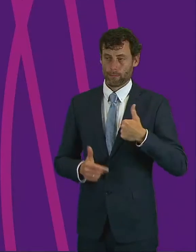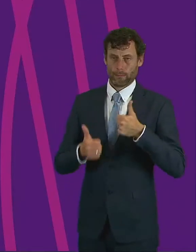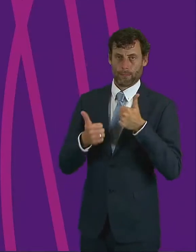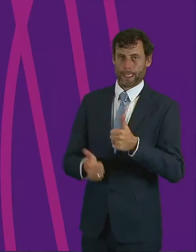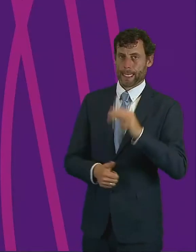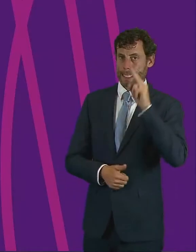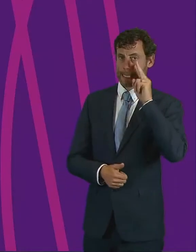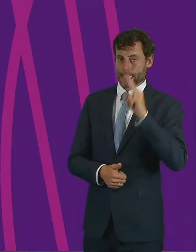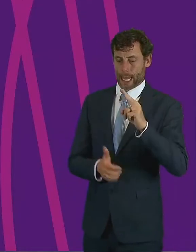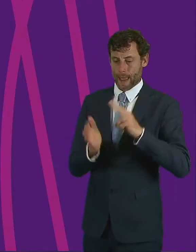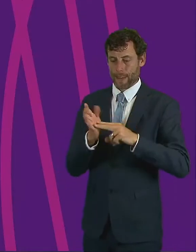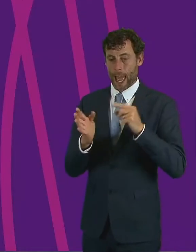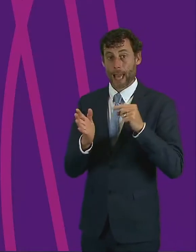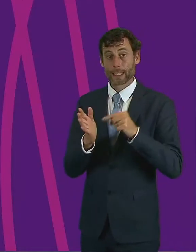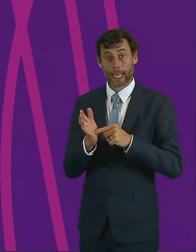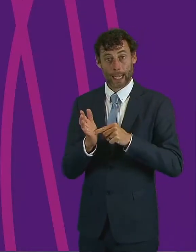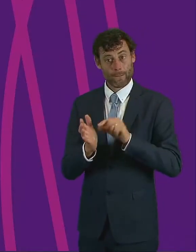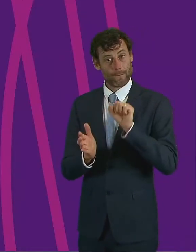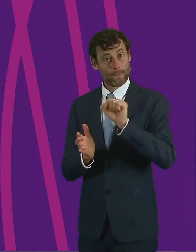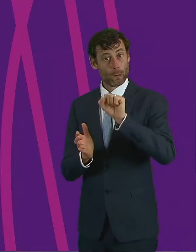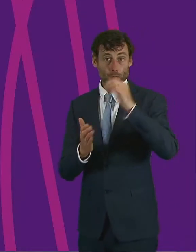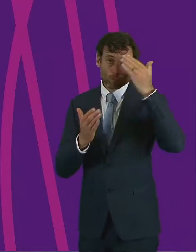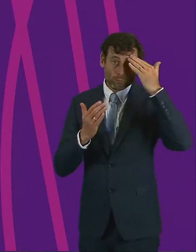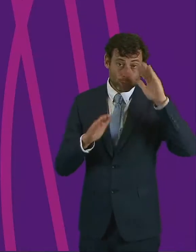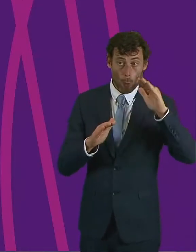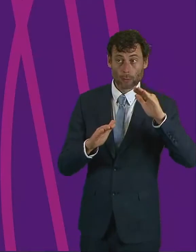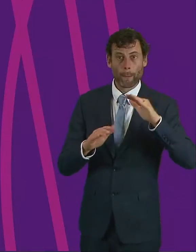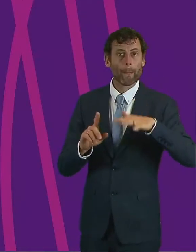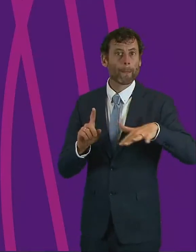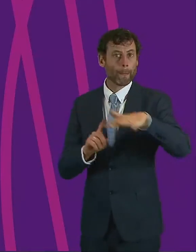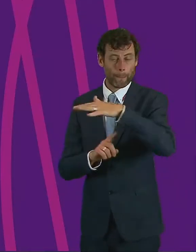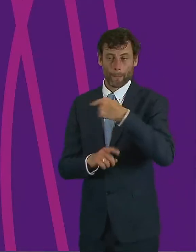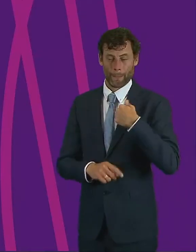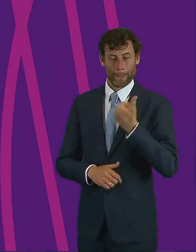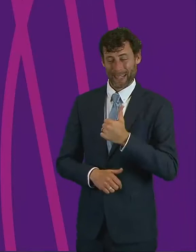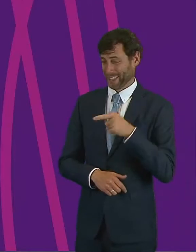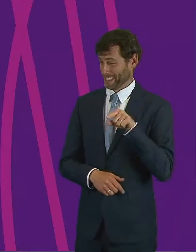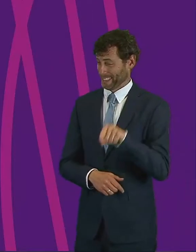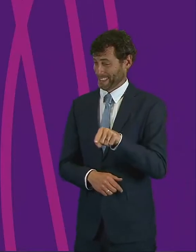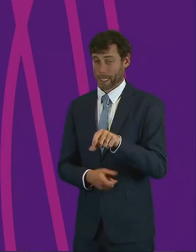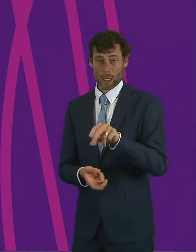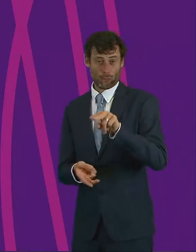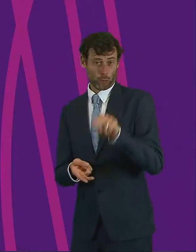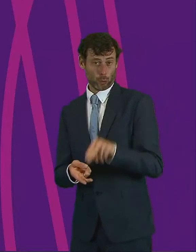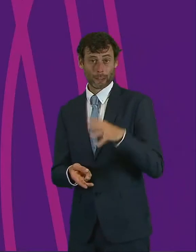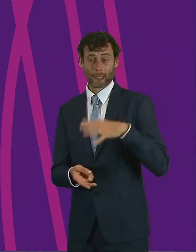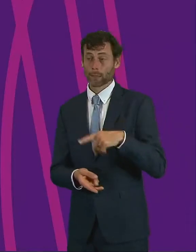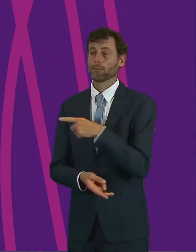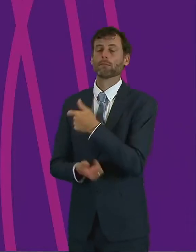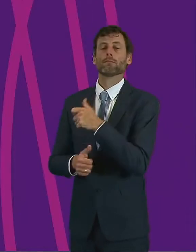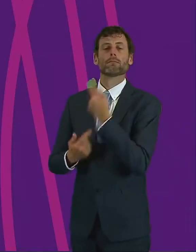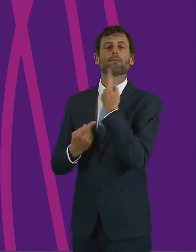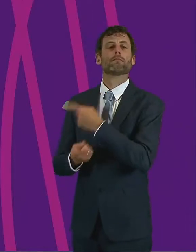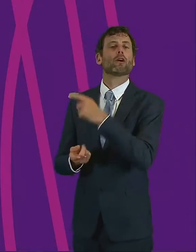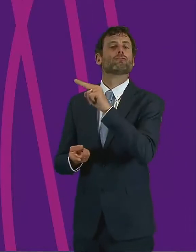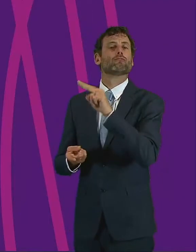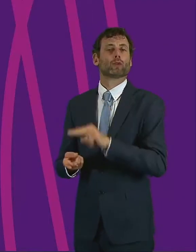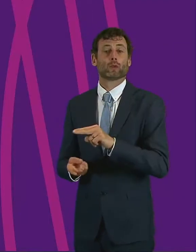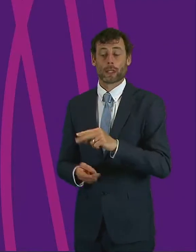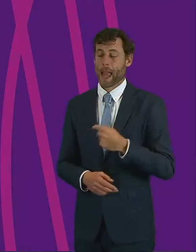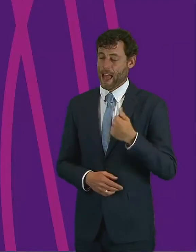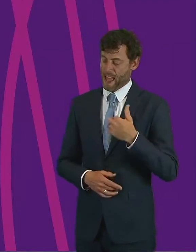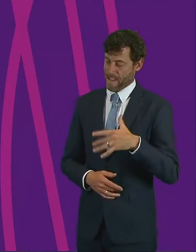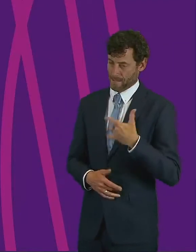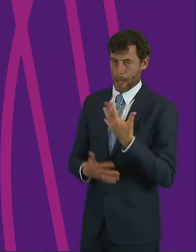and hospitality, which I'd called for, much of the rest falls short of delivering what I believe is needed to boost the economy